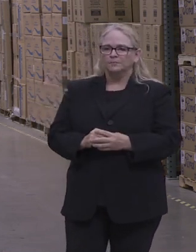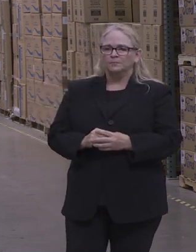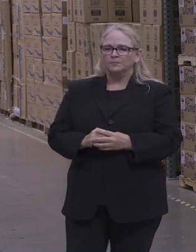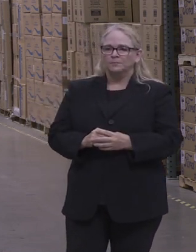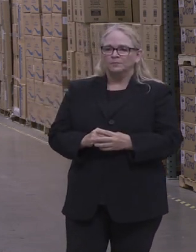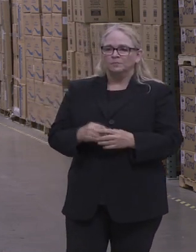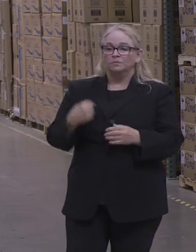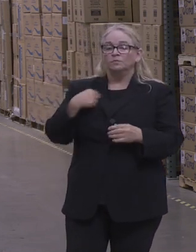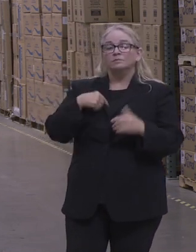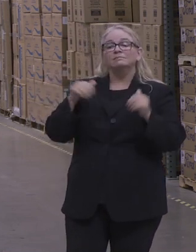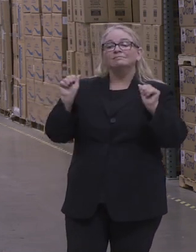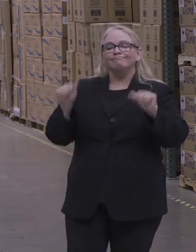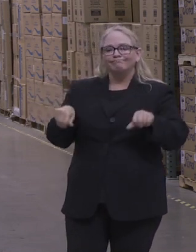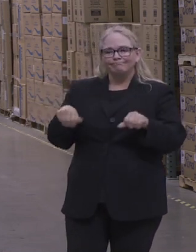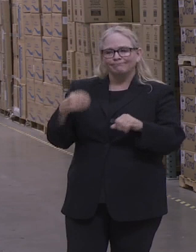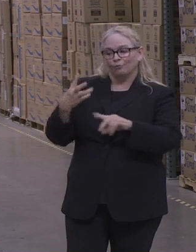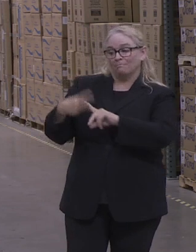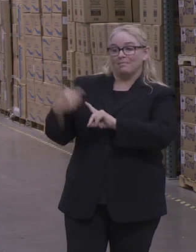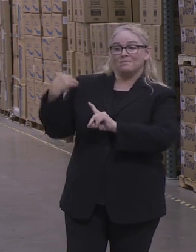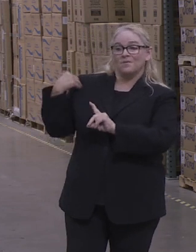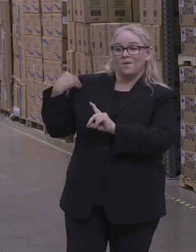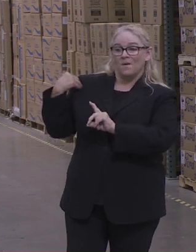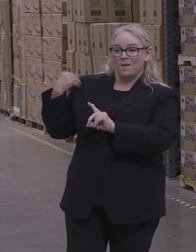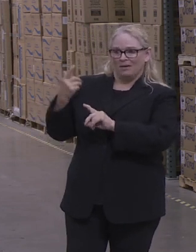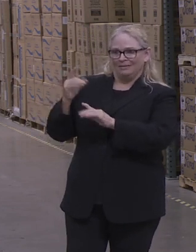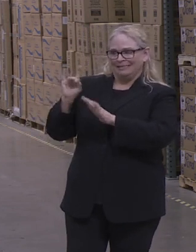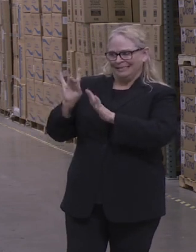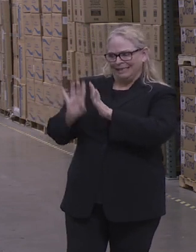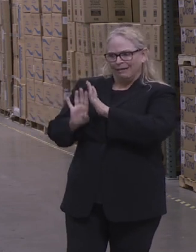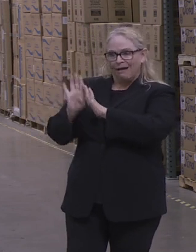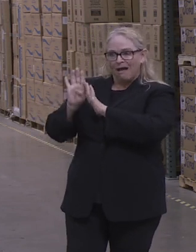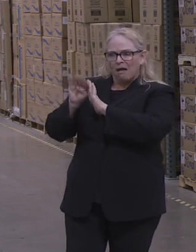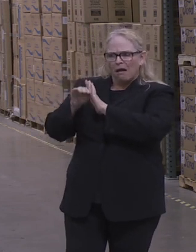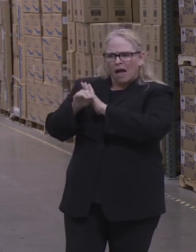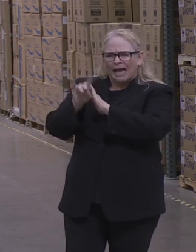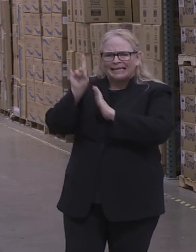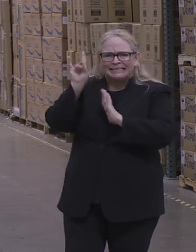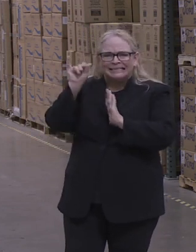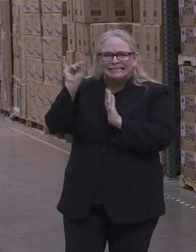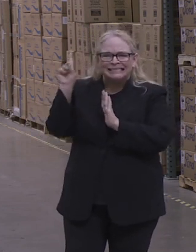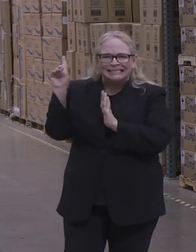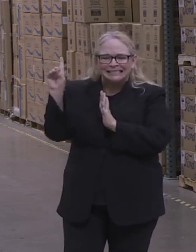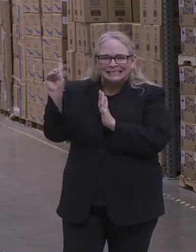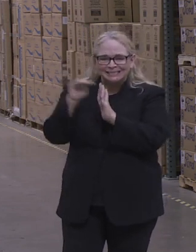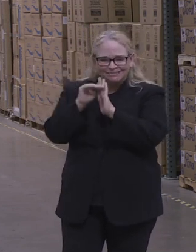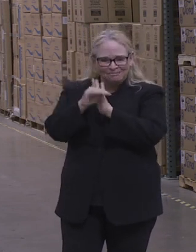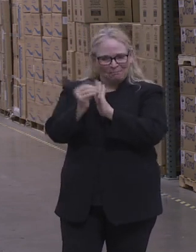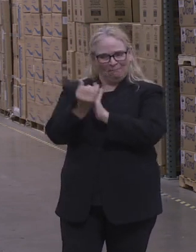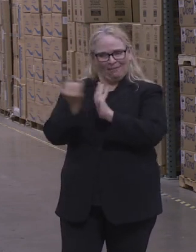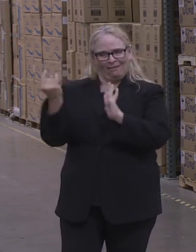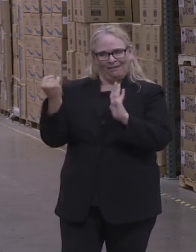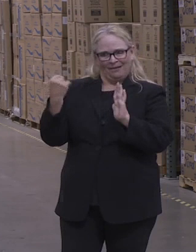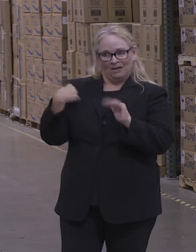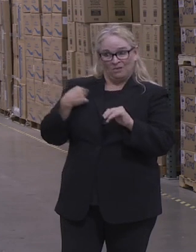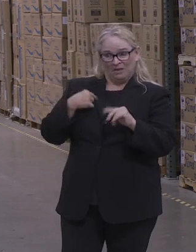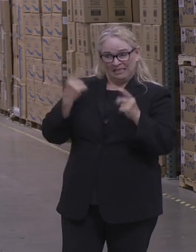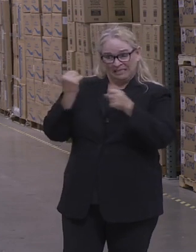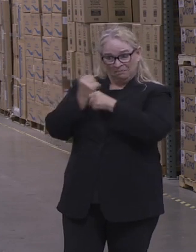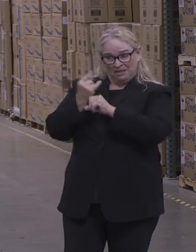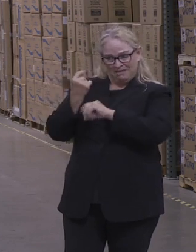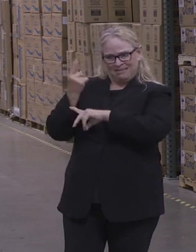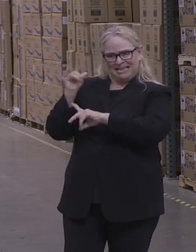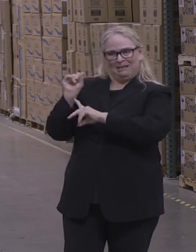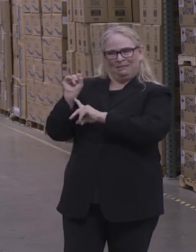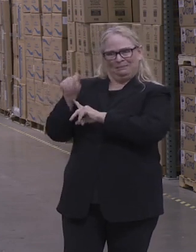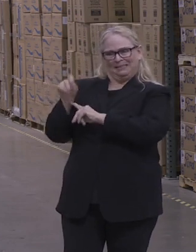curve many months ago in the state of California. That bought us time to purchase and to procure the kind of equipment you see behind me, to